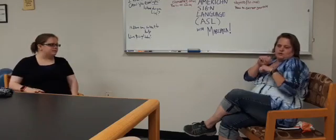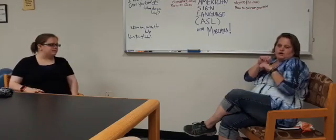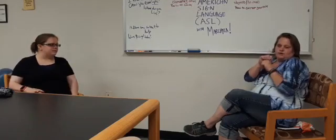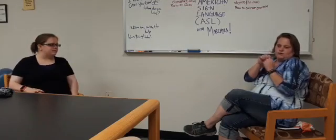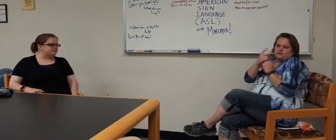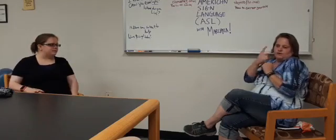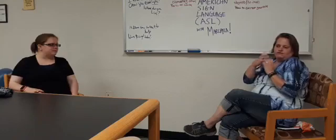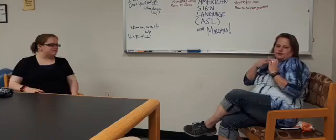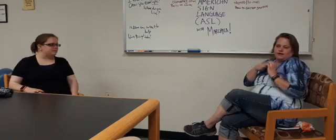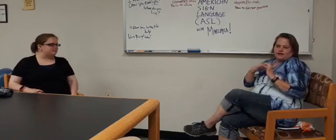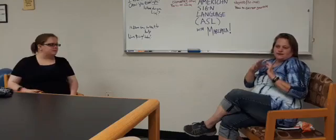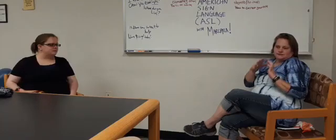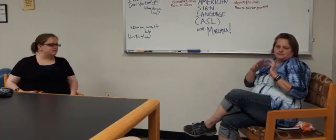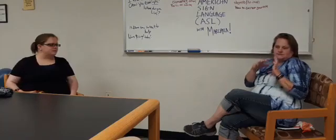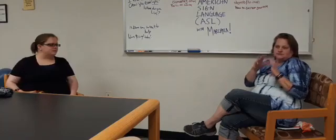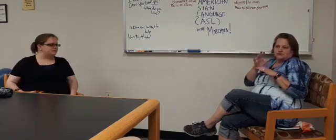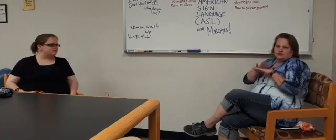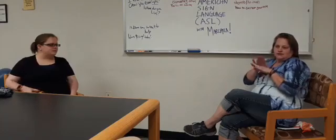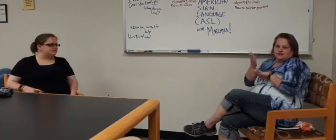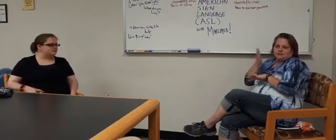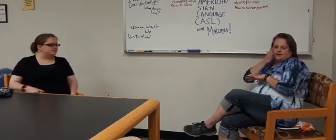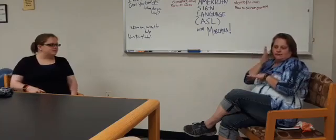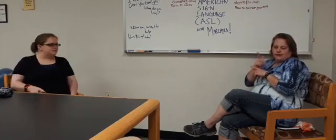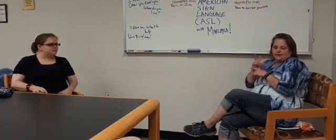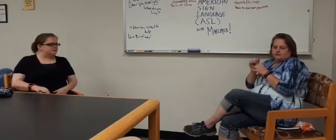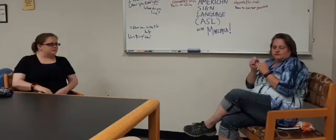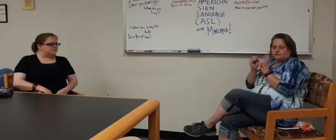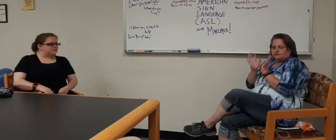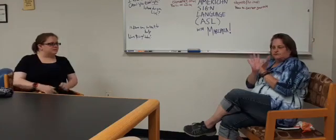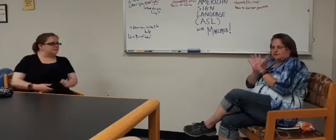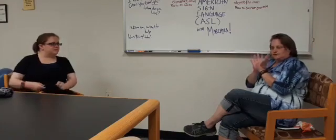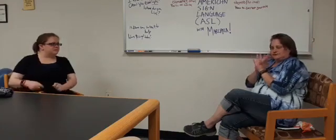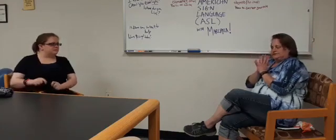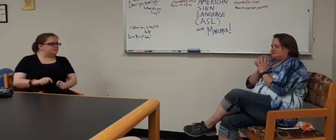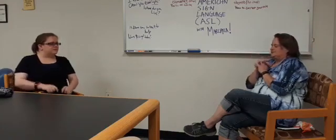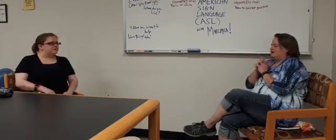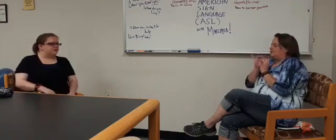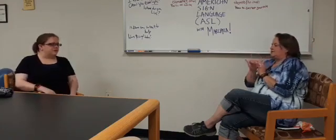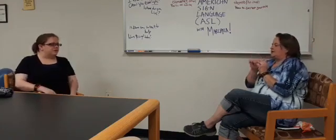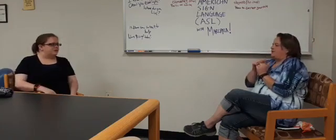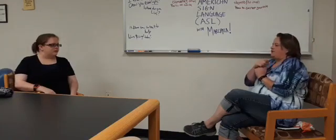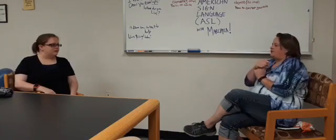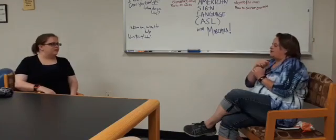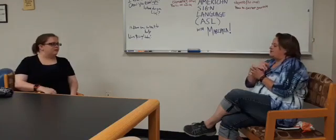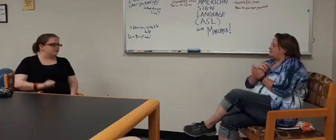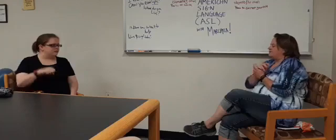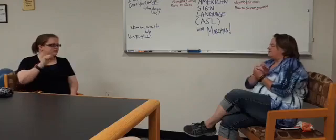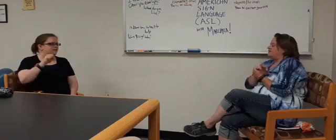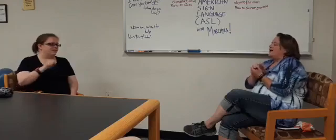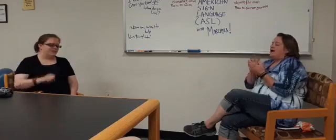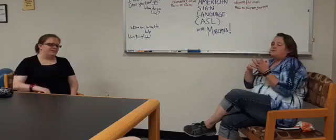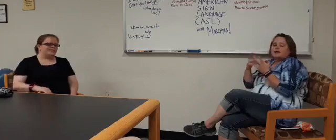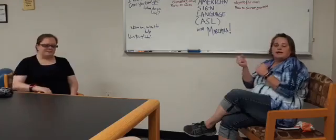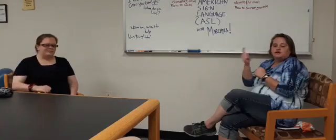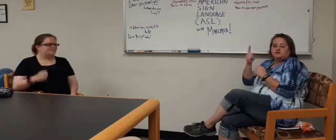with one client. His dog is dead bed right now, so I'm like, Right. I want to stay with her. Yeah. Anyway, the show would be